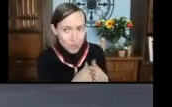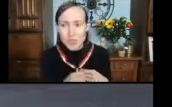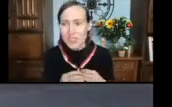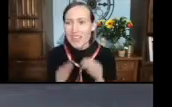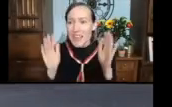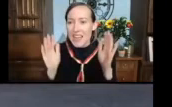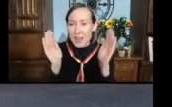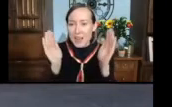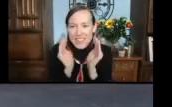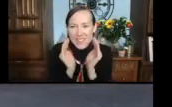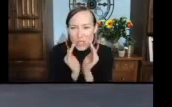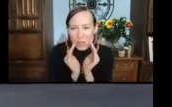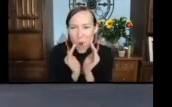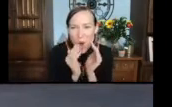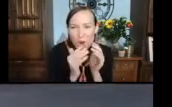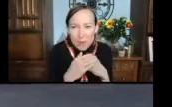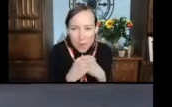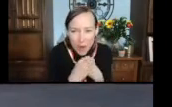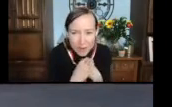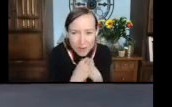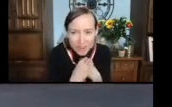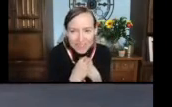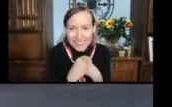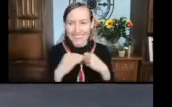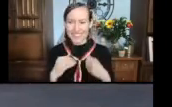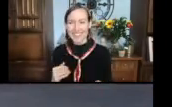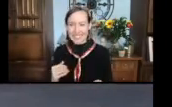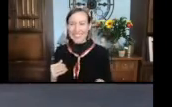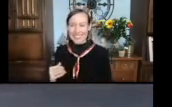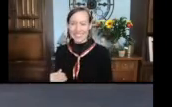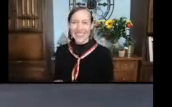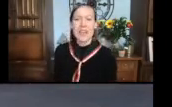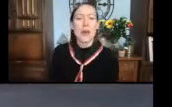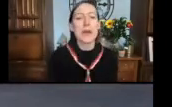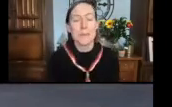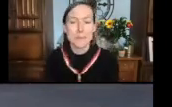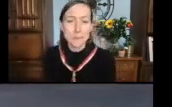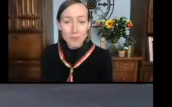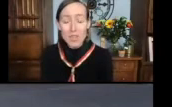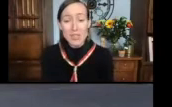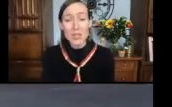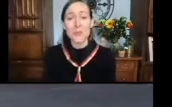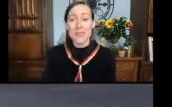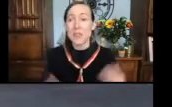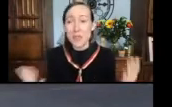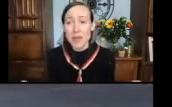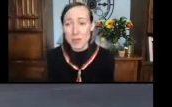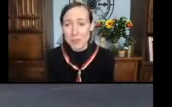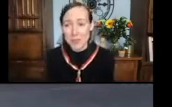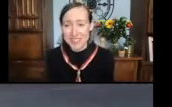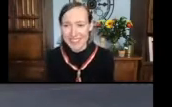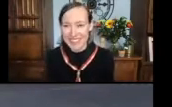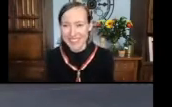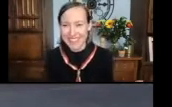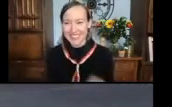Do you see? My signs are small and private looking, right? Okay, so now you know how to whisper